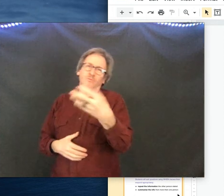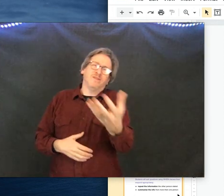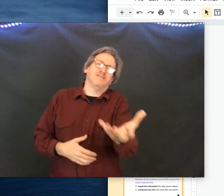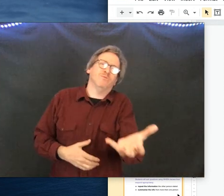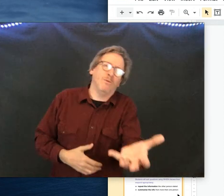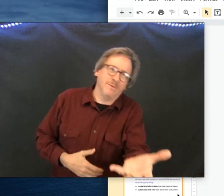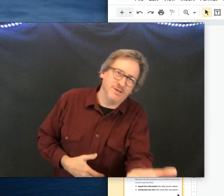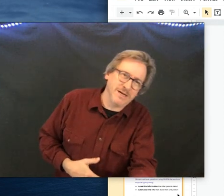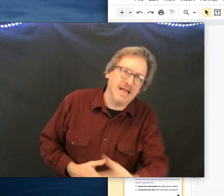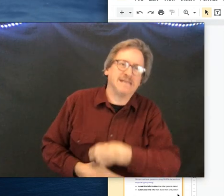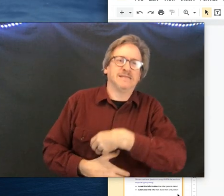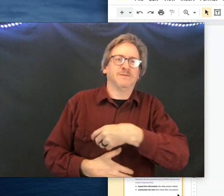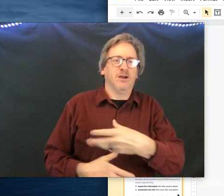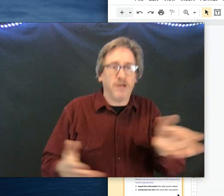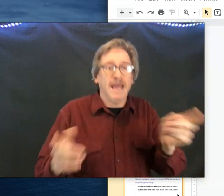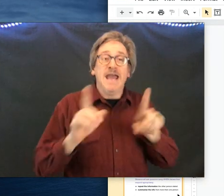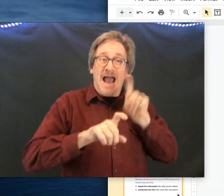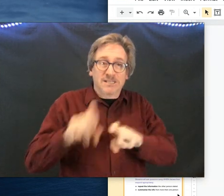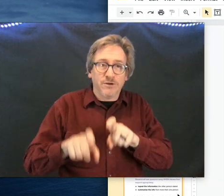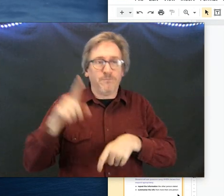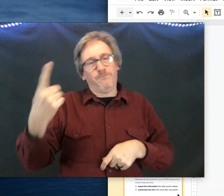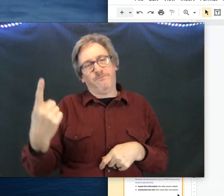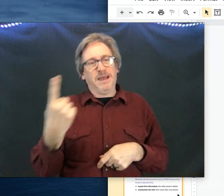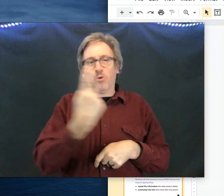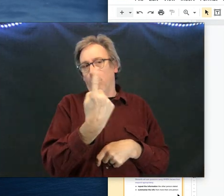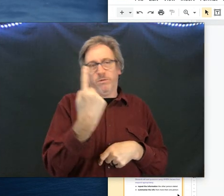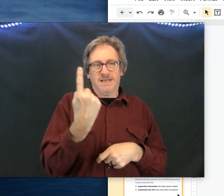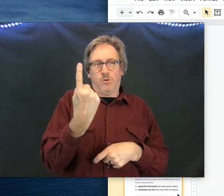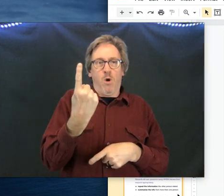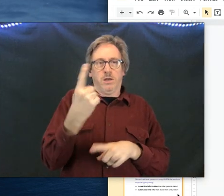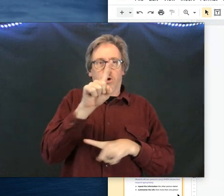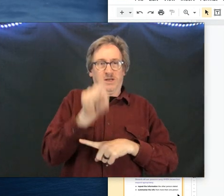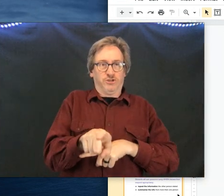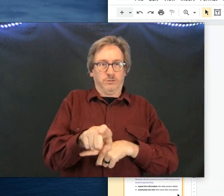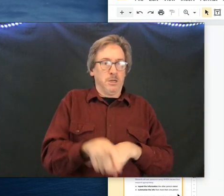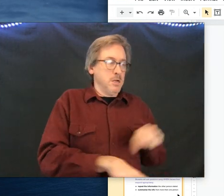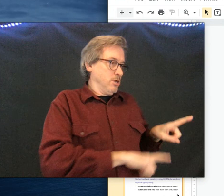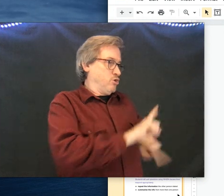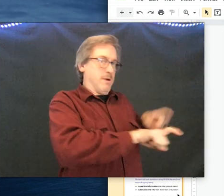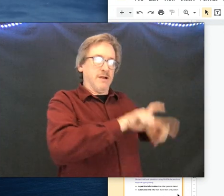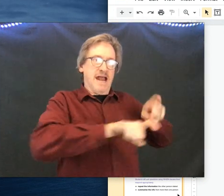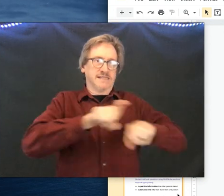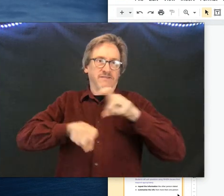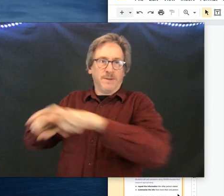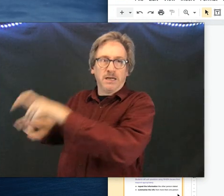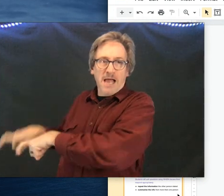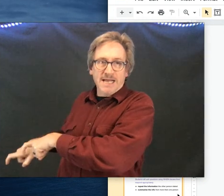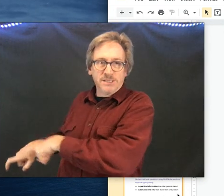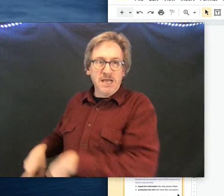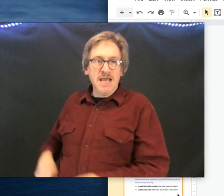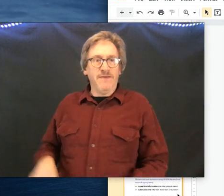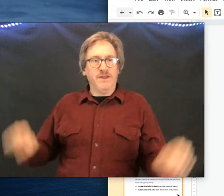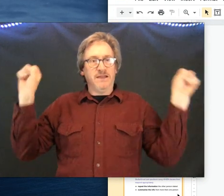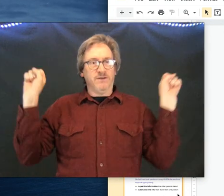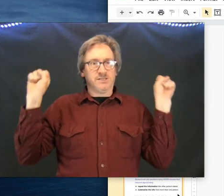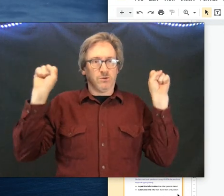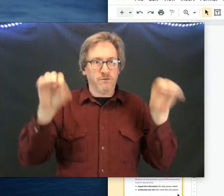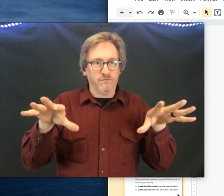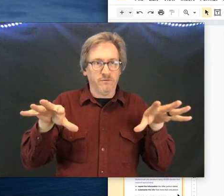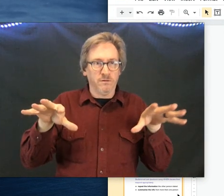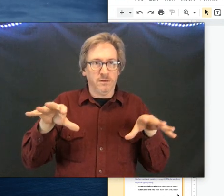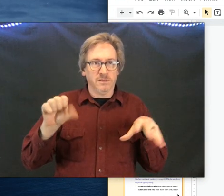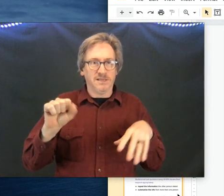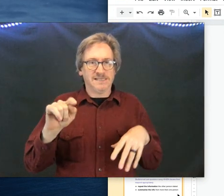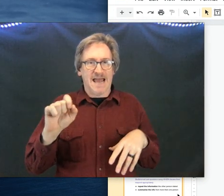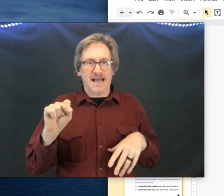and this is what we would do in class, I would say, okay, take one question, go around and ask everybody in class, and then give us sort